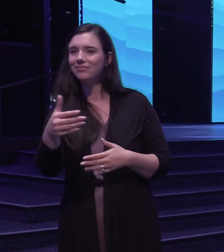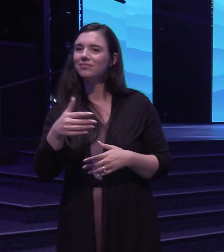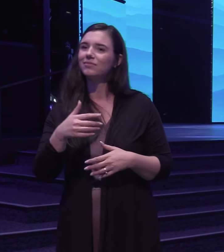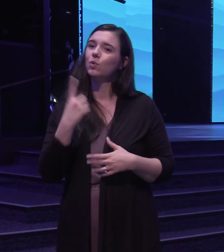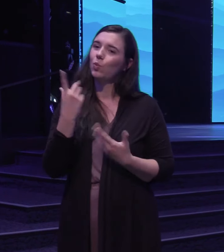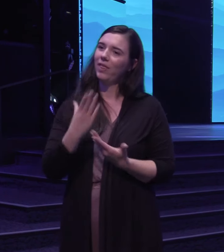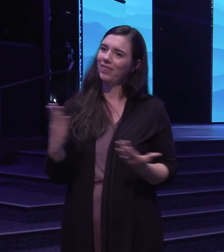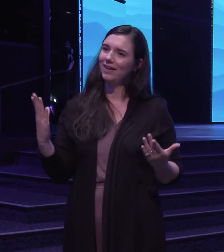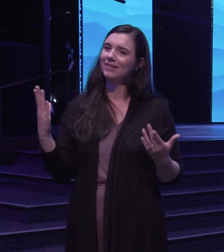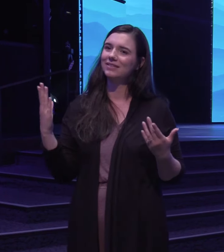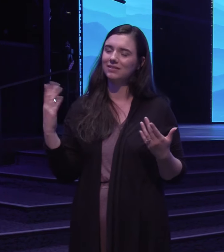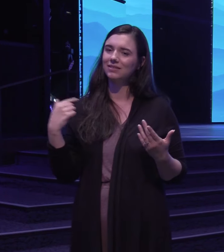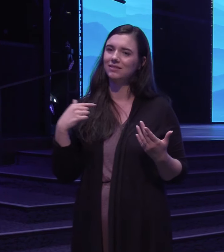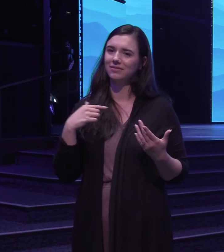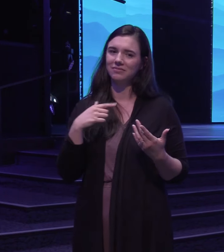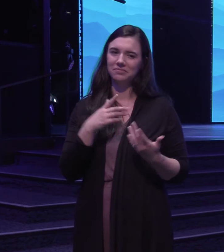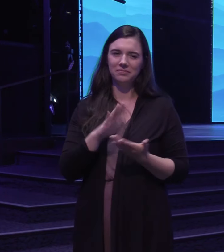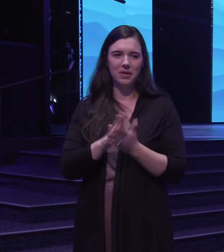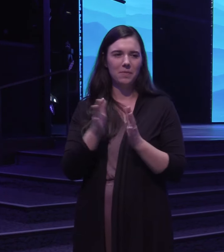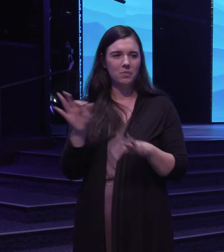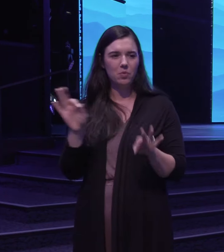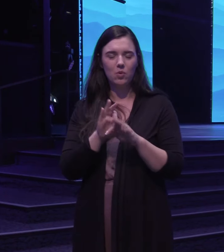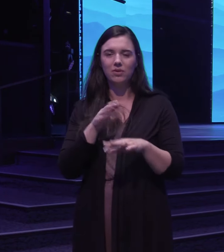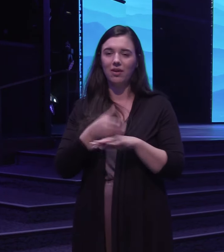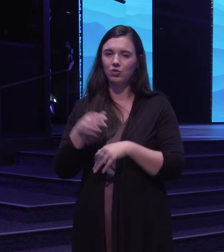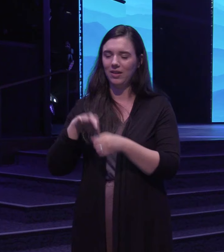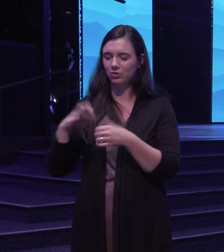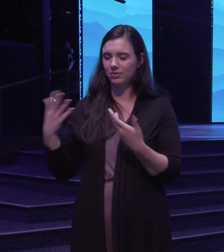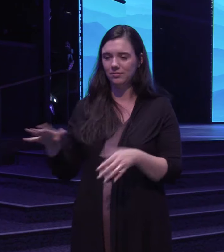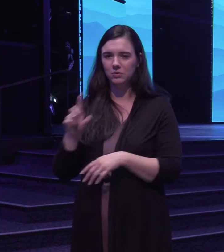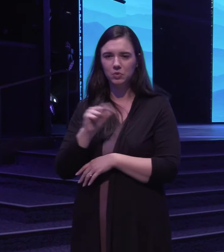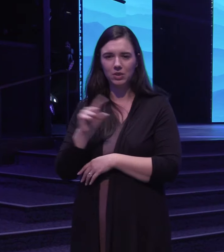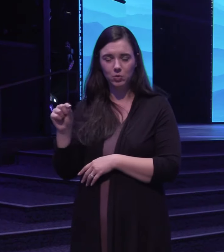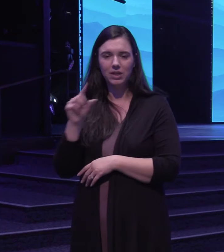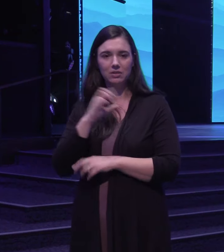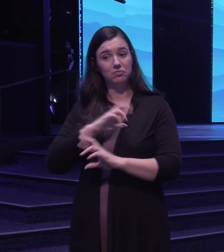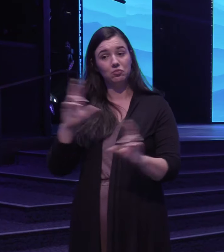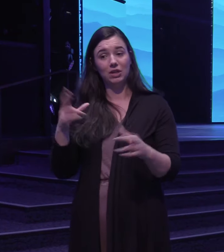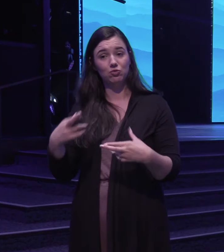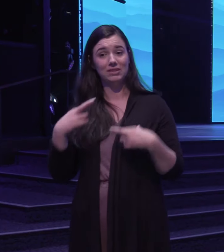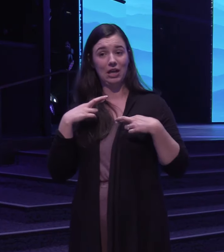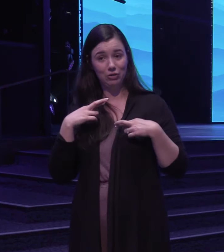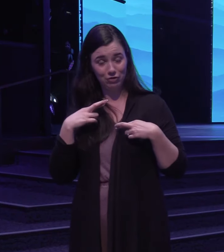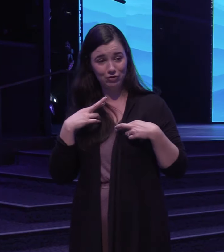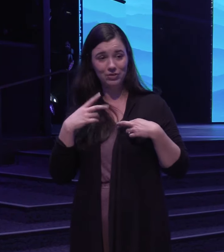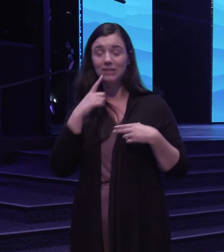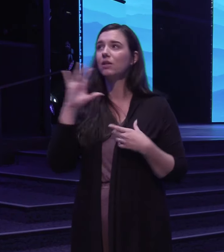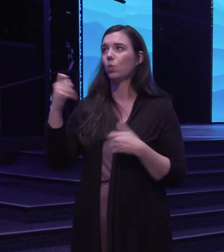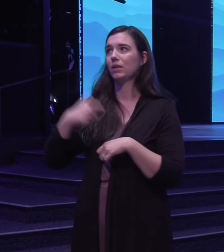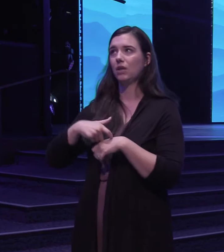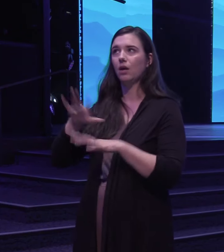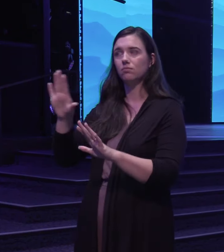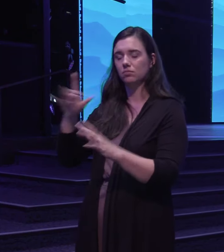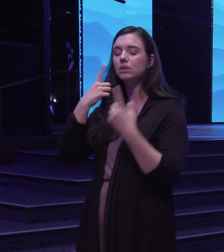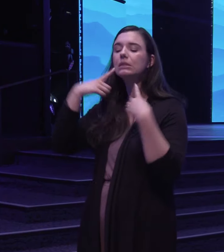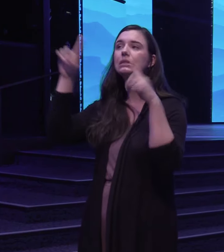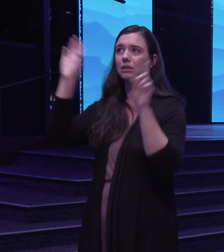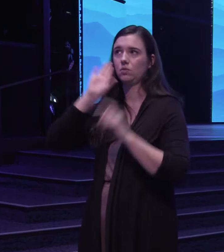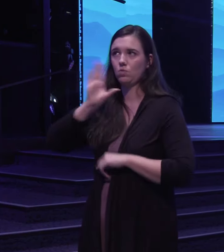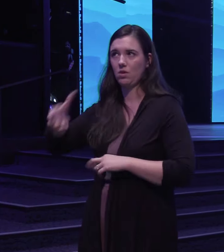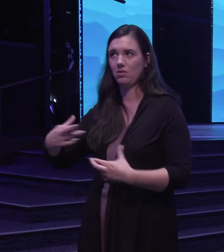that became important after the election in 2020, I was going to retire. I said, this time I'm going to